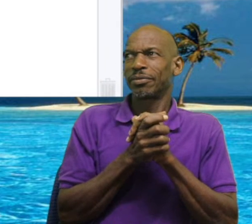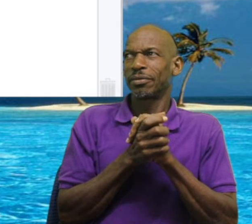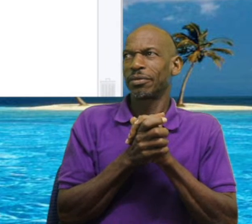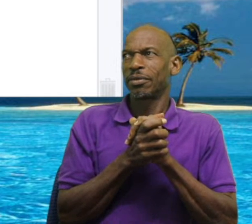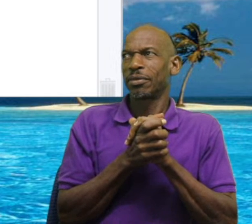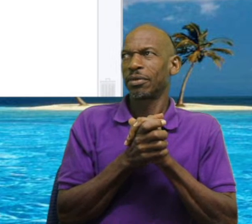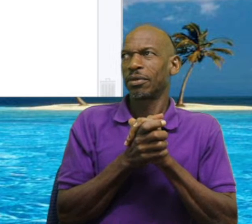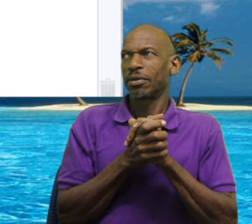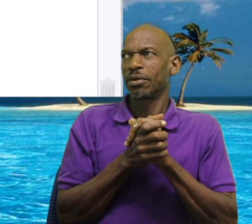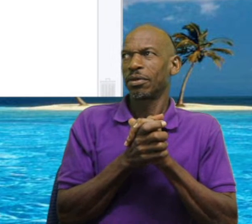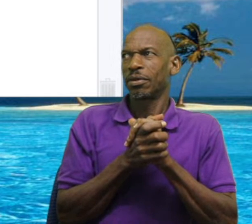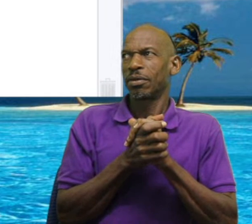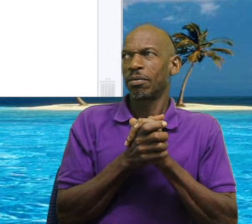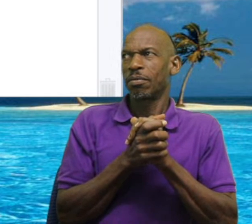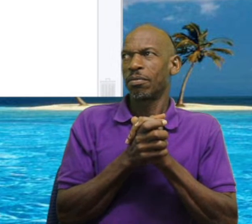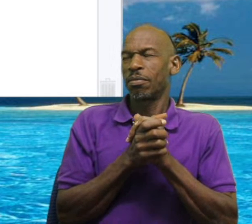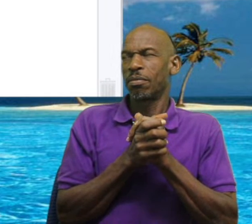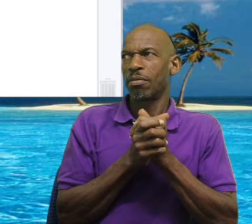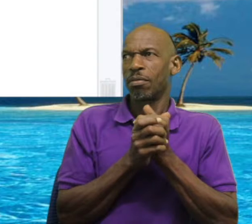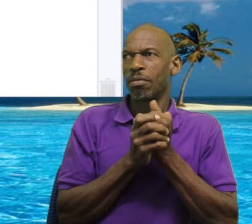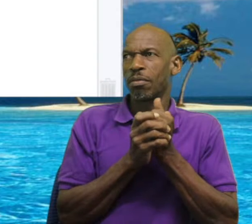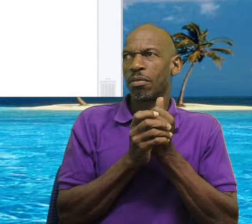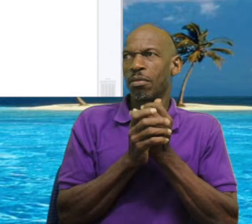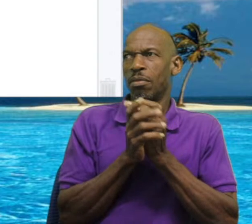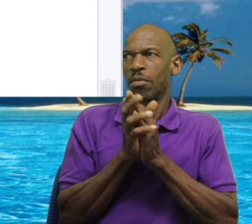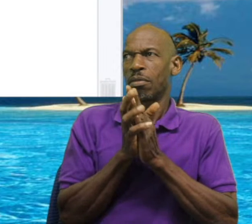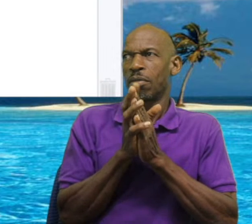to complete the sentence.